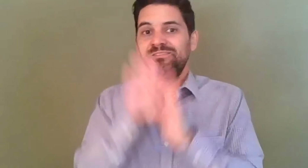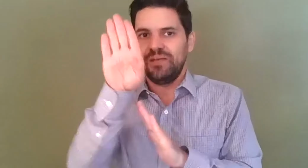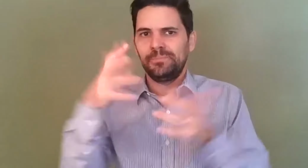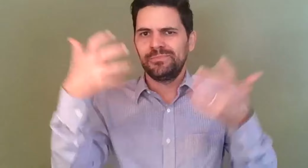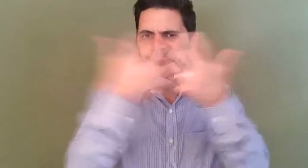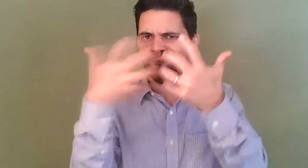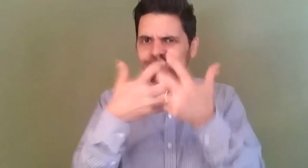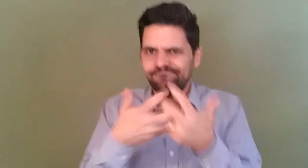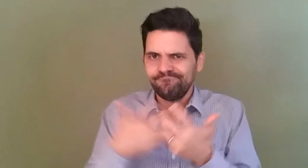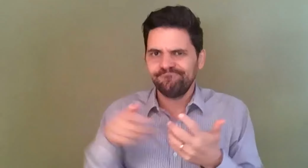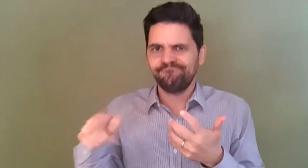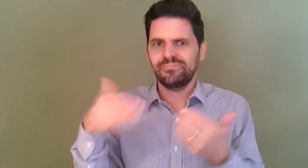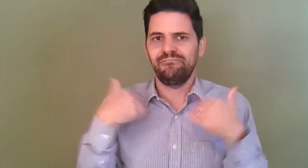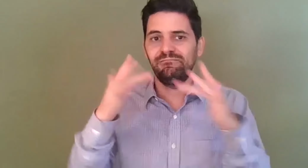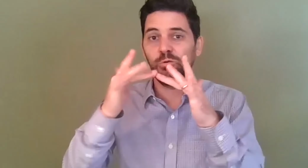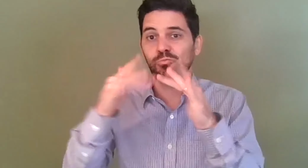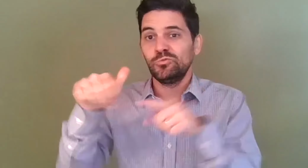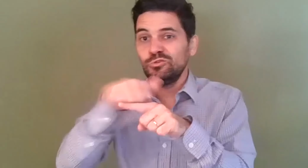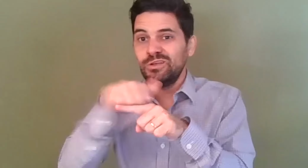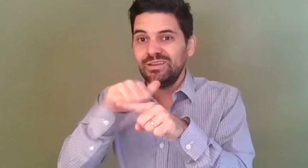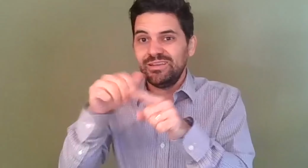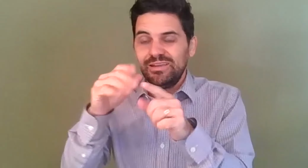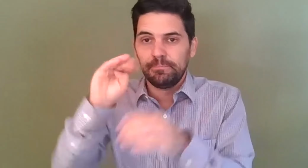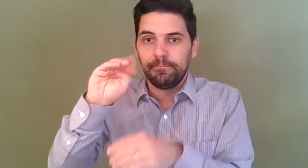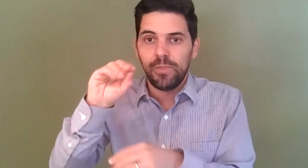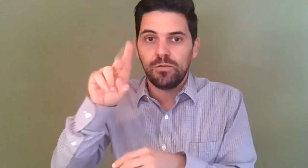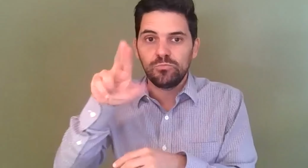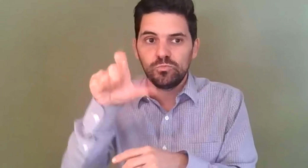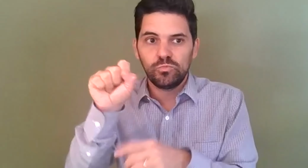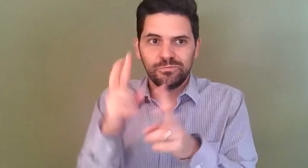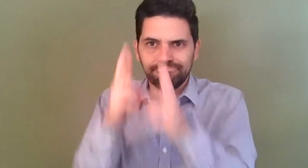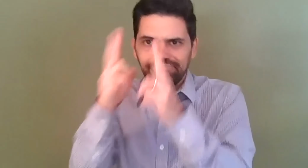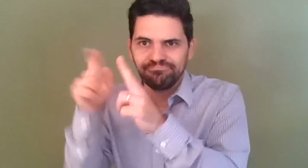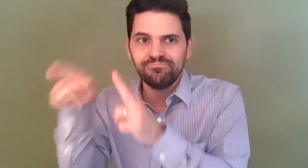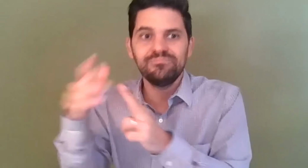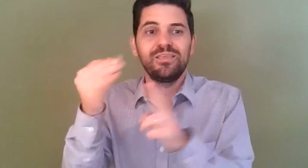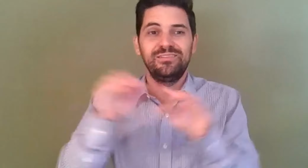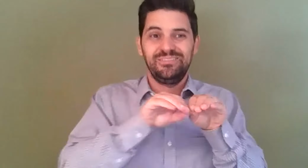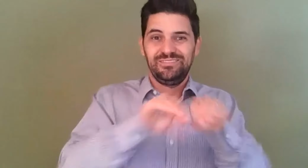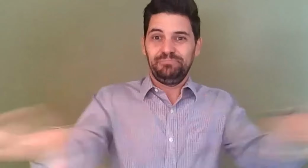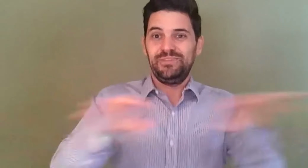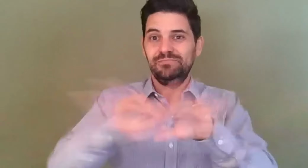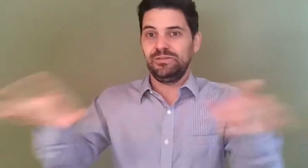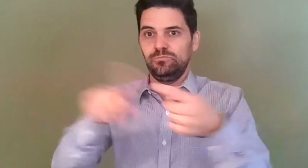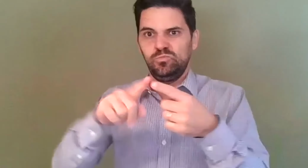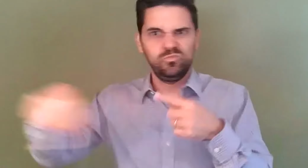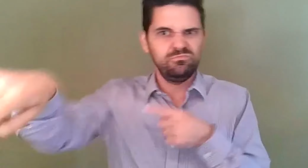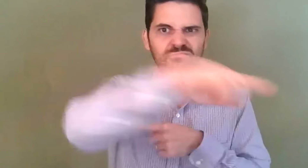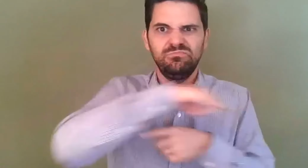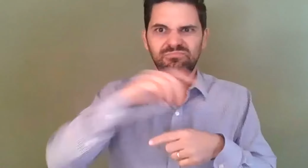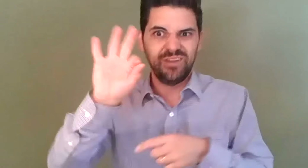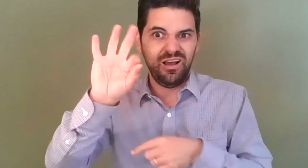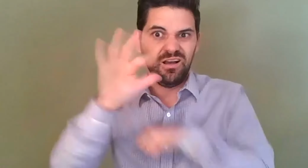codified these standards and developed complementary virtual training modules and